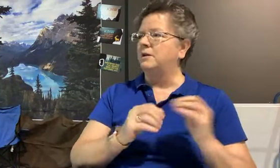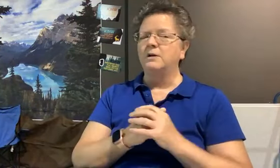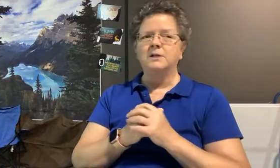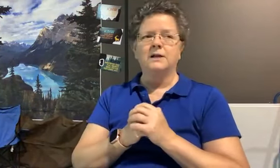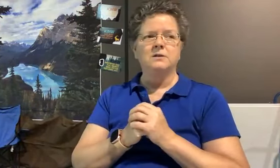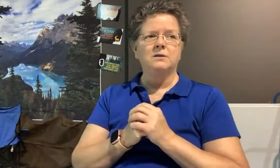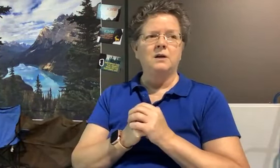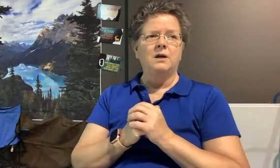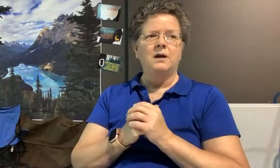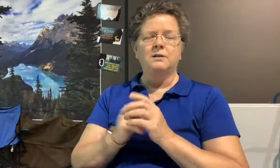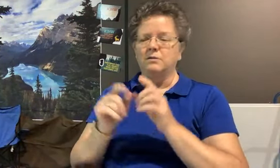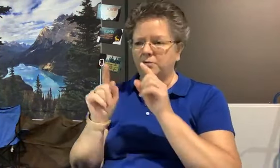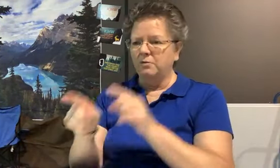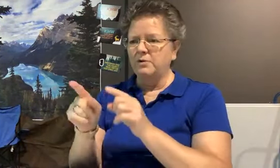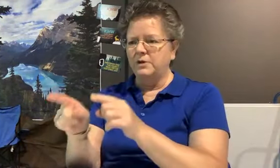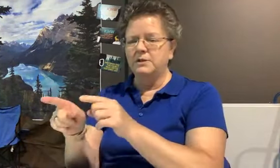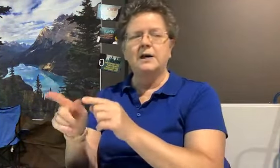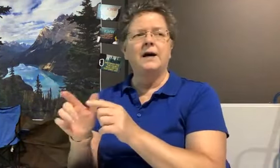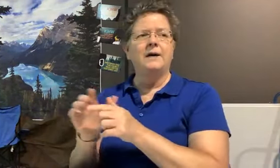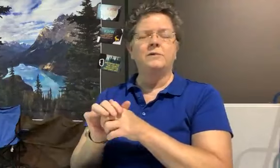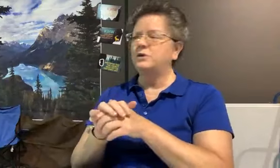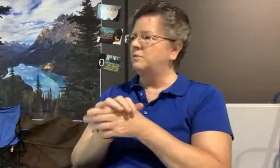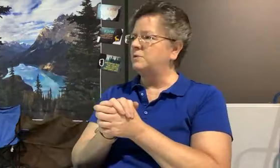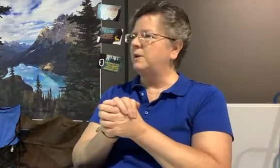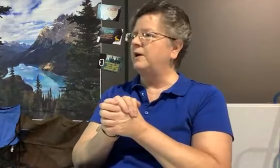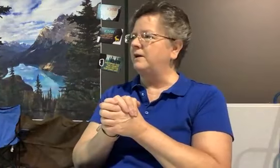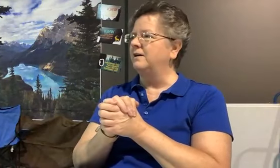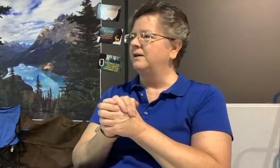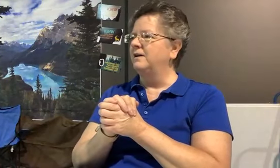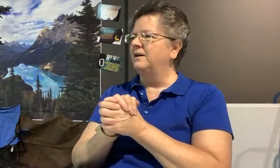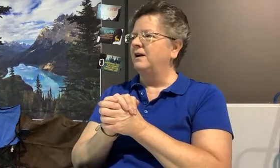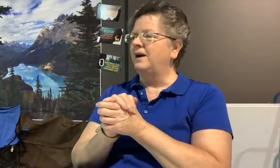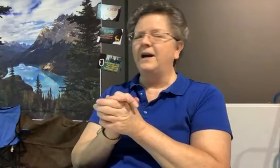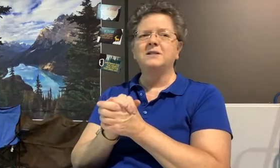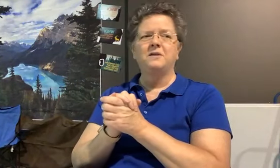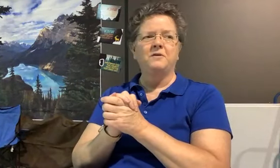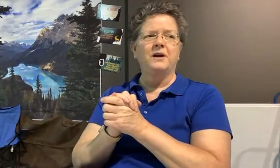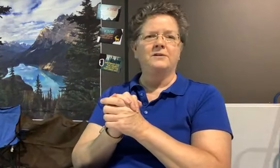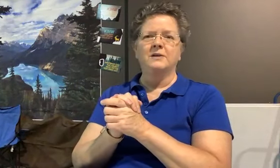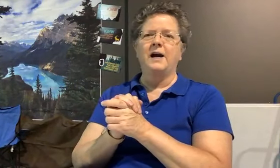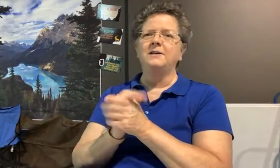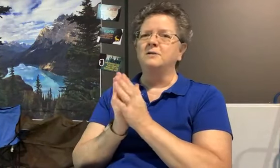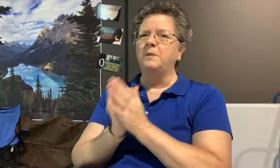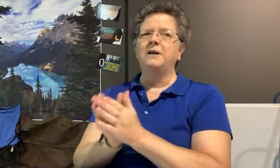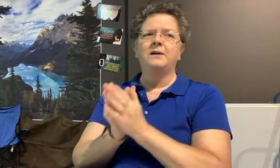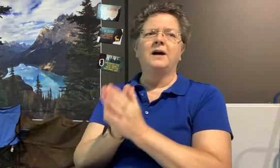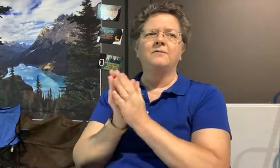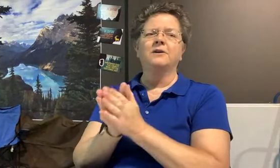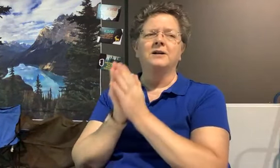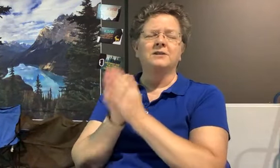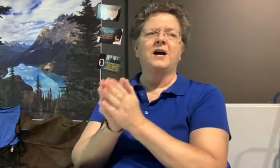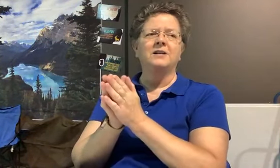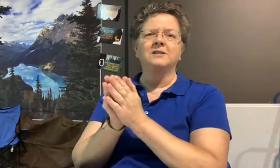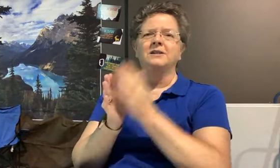there in Texas. And through this time that she was praying and asking for God's guidance, begging God for God's guidance,